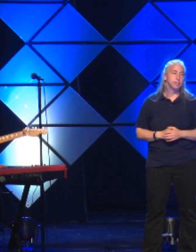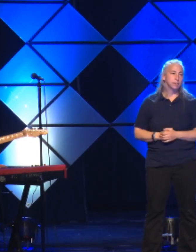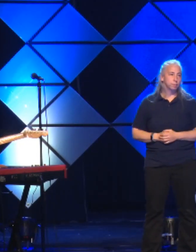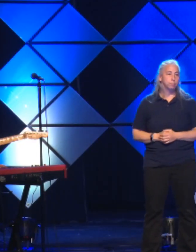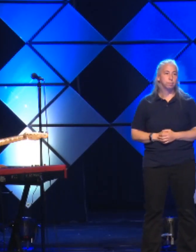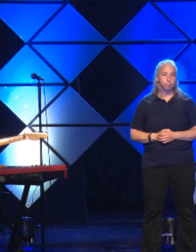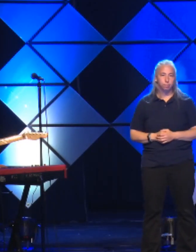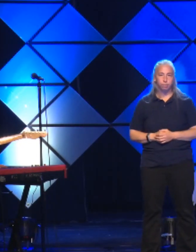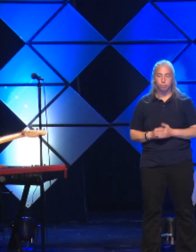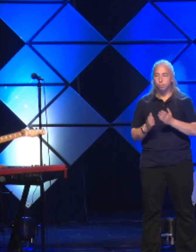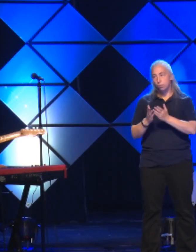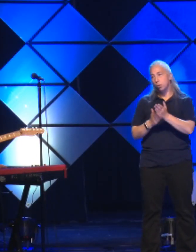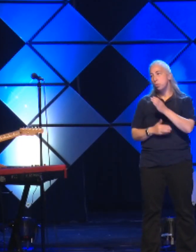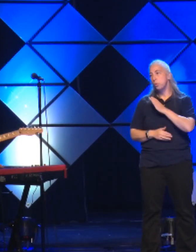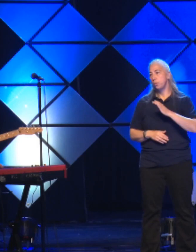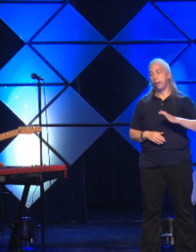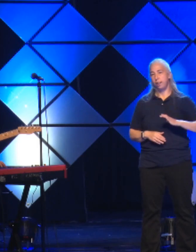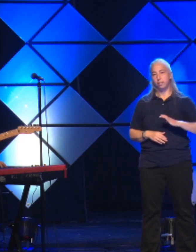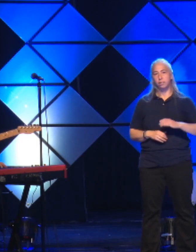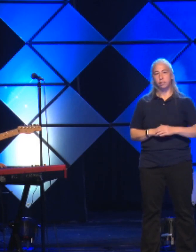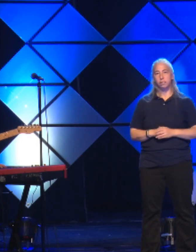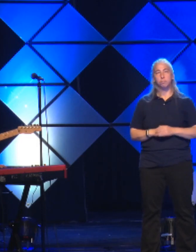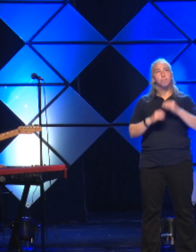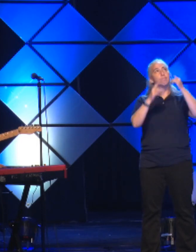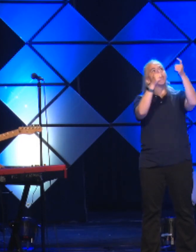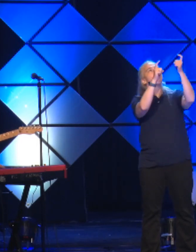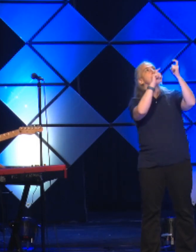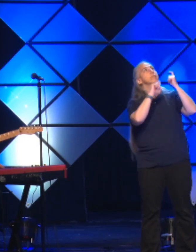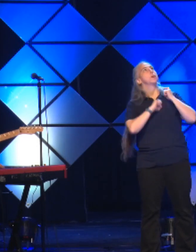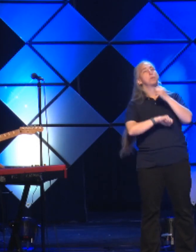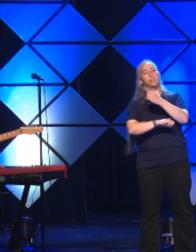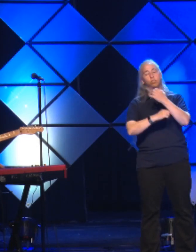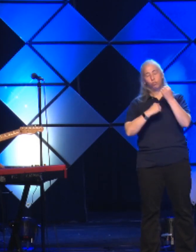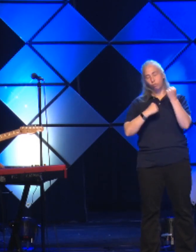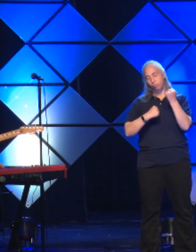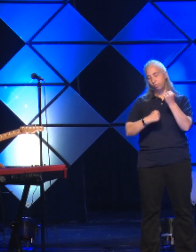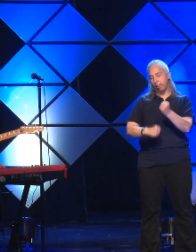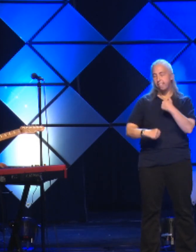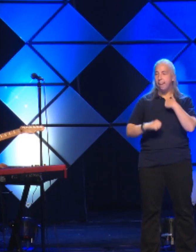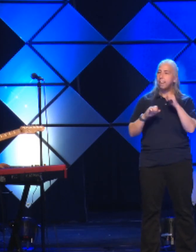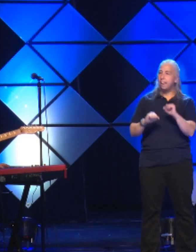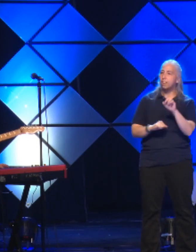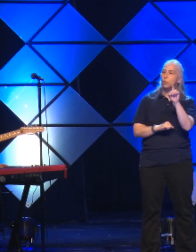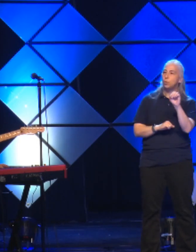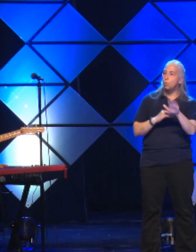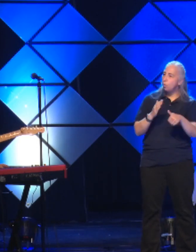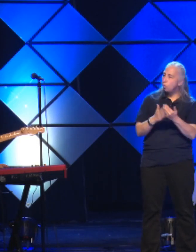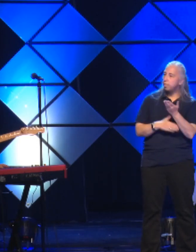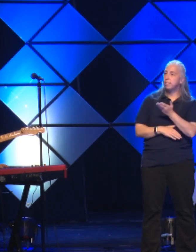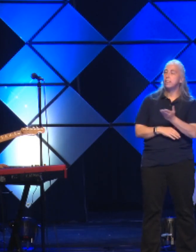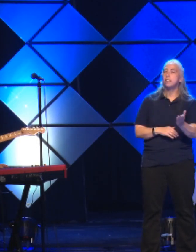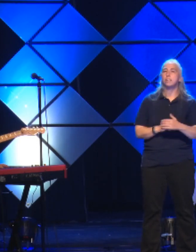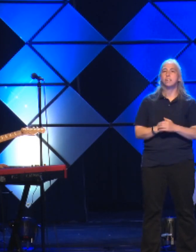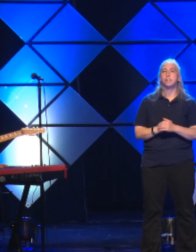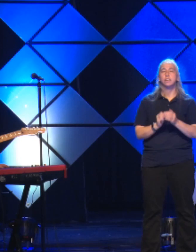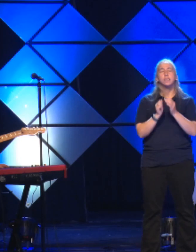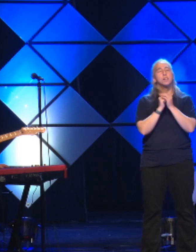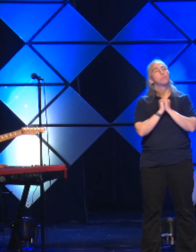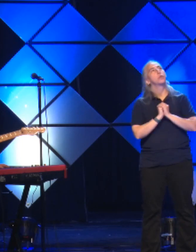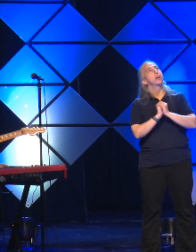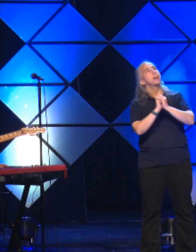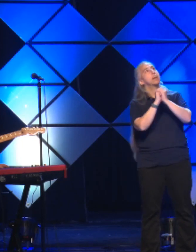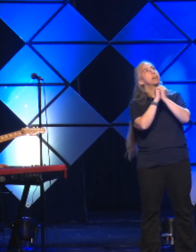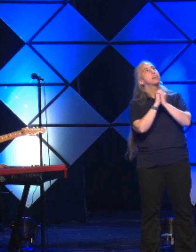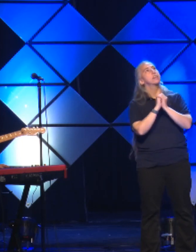Through Christ, who give us strength. And I pray that He will give us strength there in